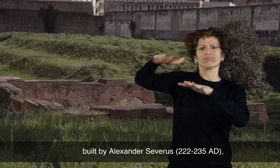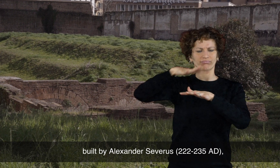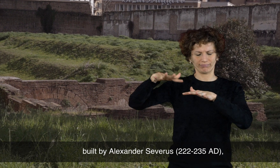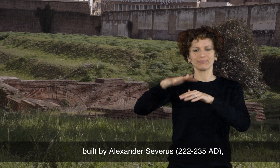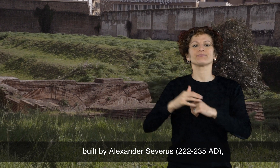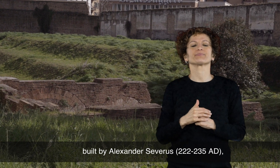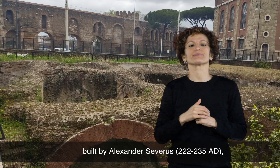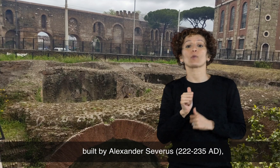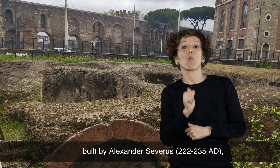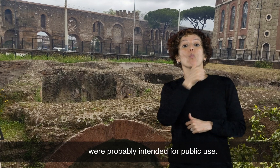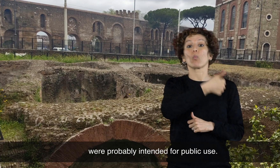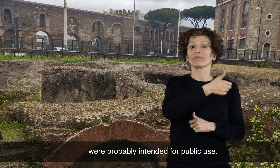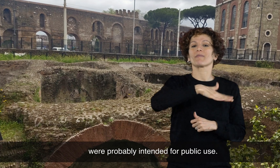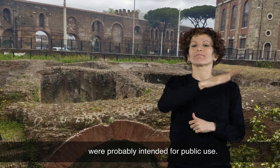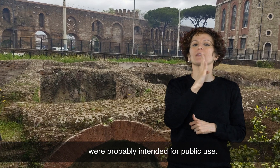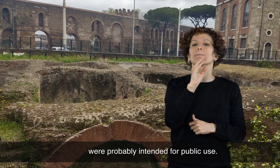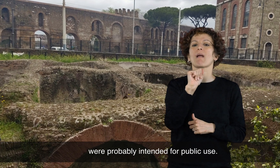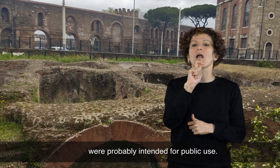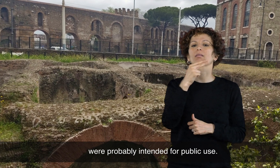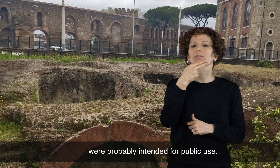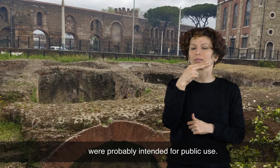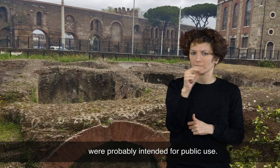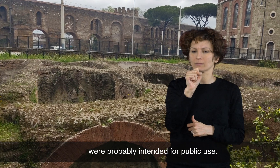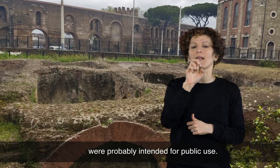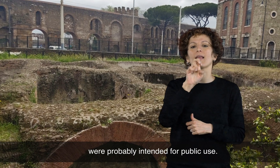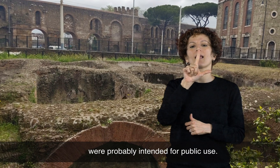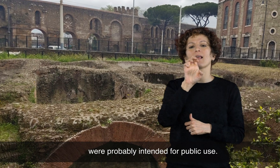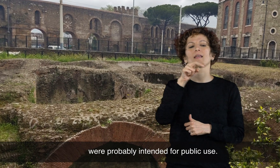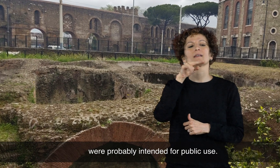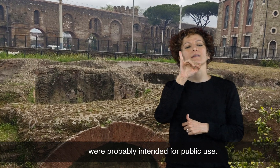222-235 AD, were probably intended for public use.